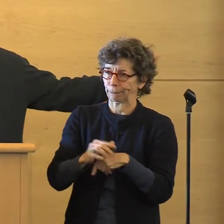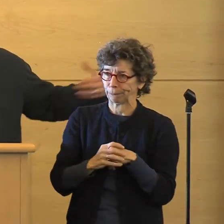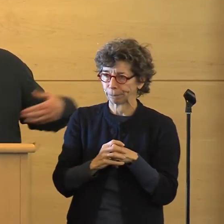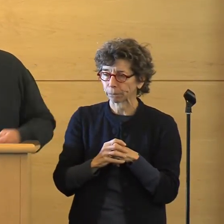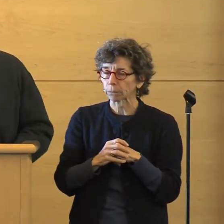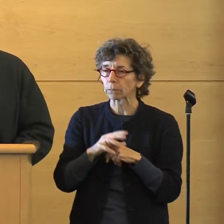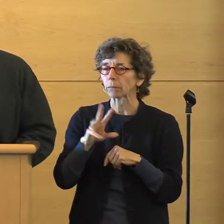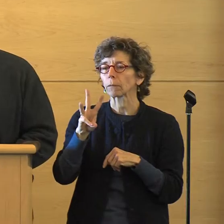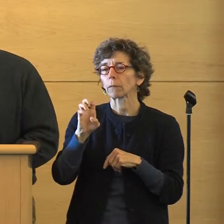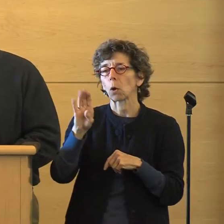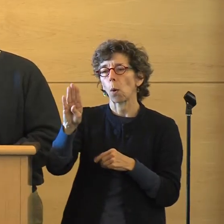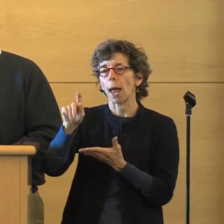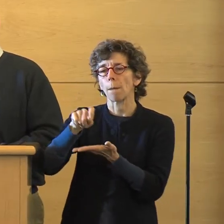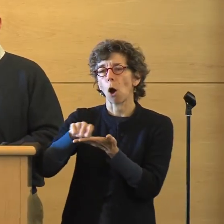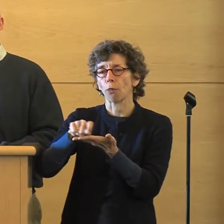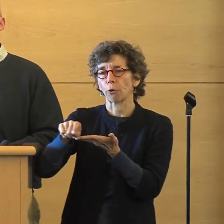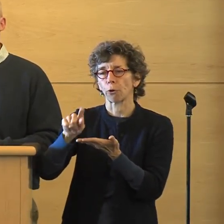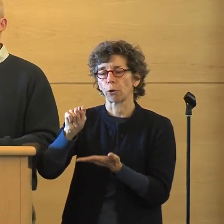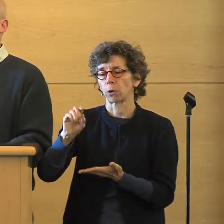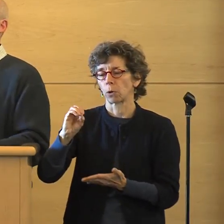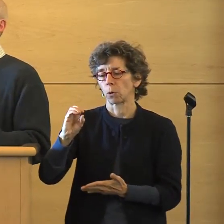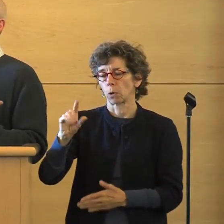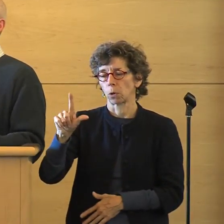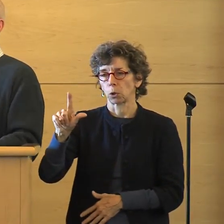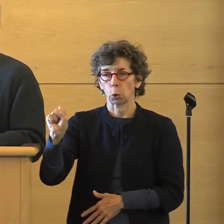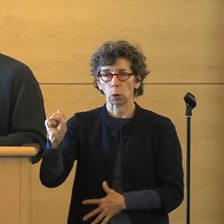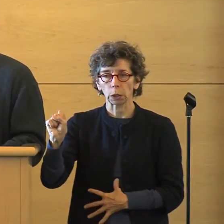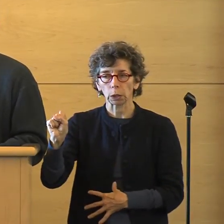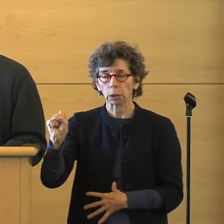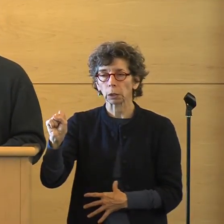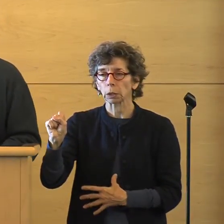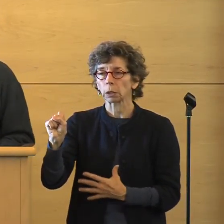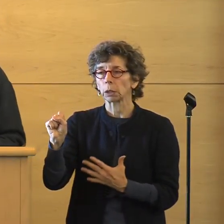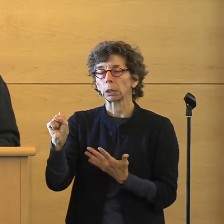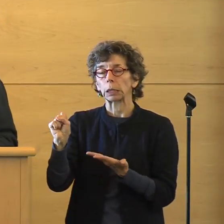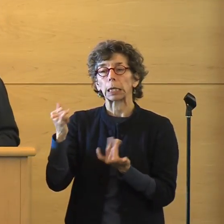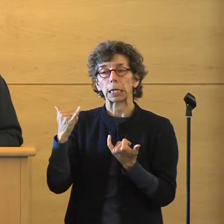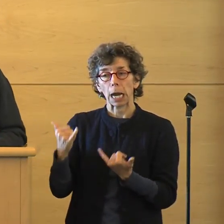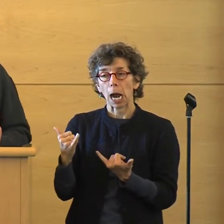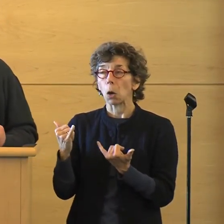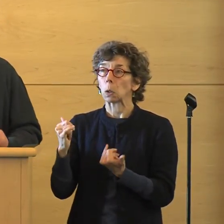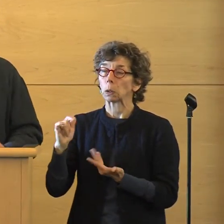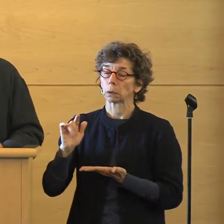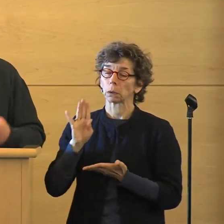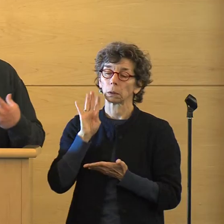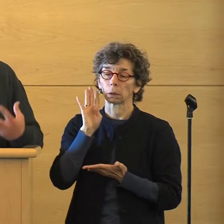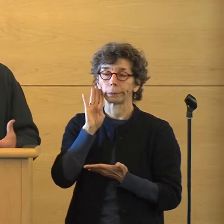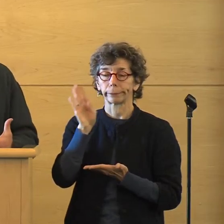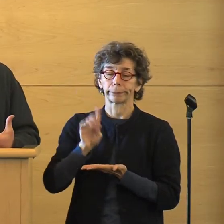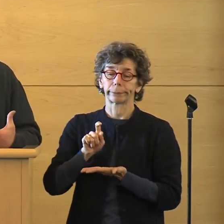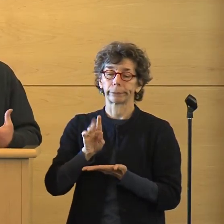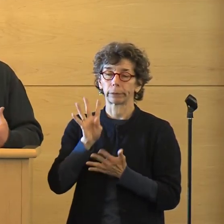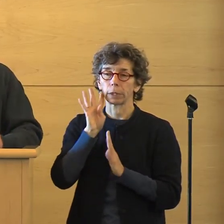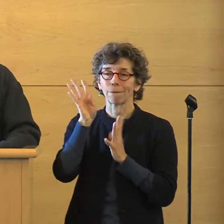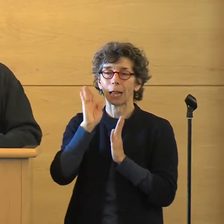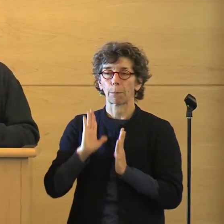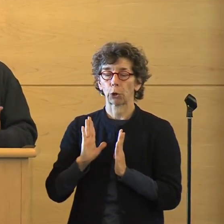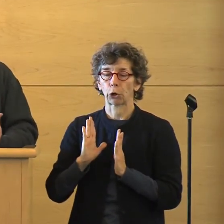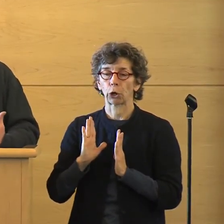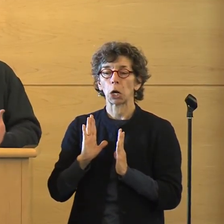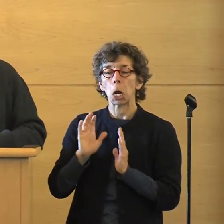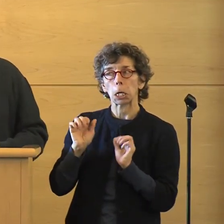now, that you know, you all who are creating things need to understand what the standards are, and you need to